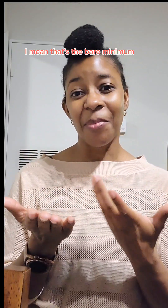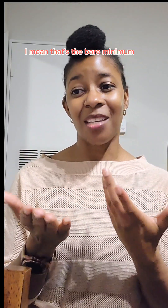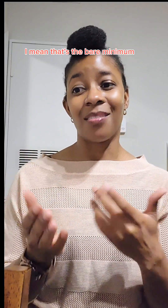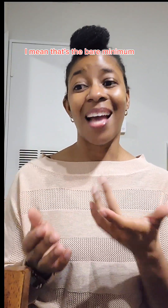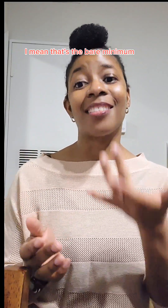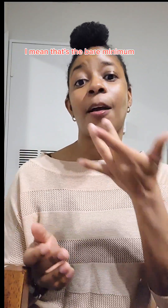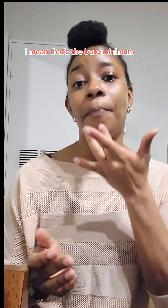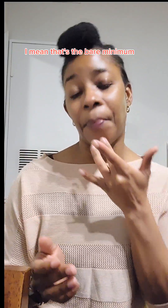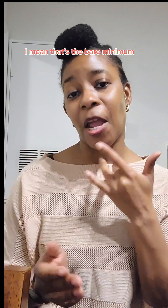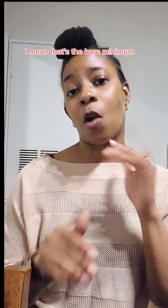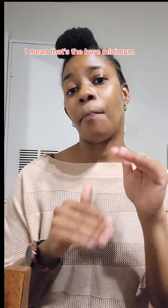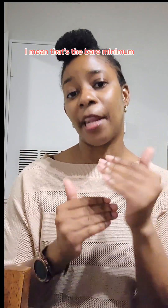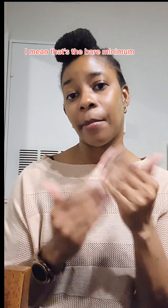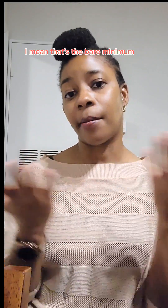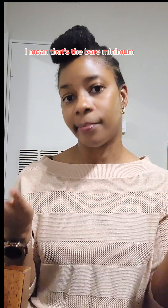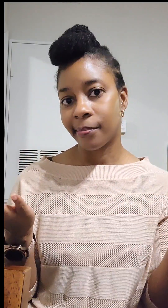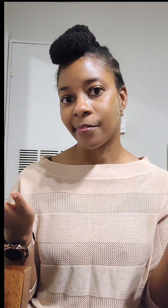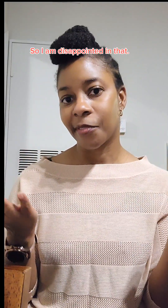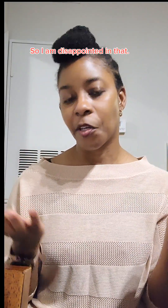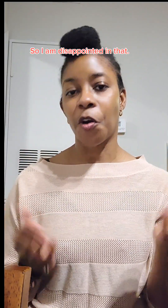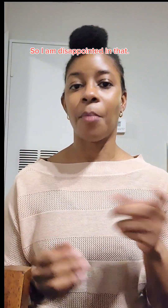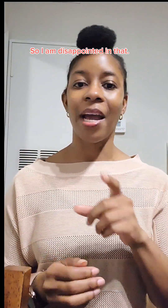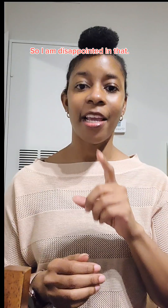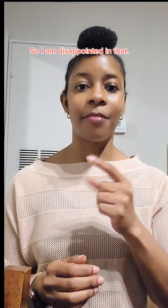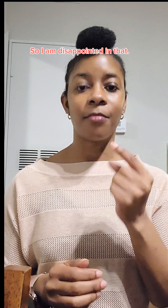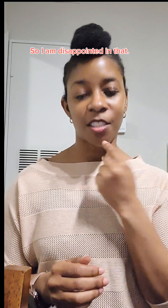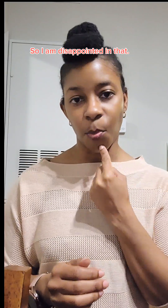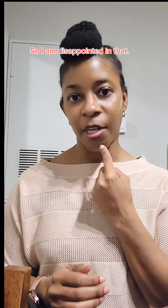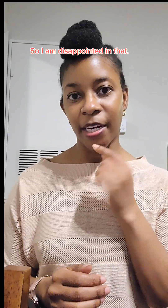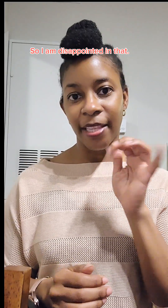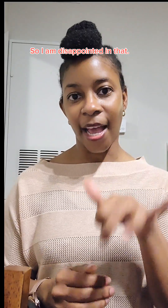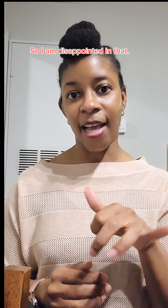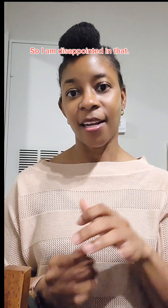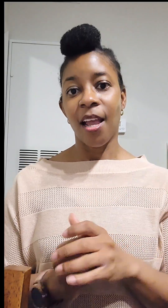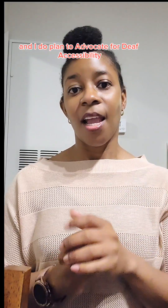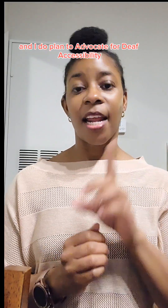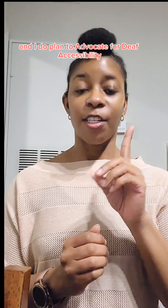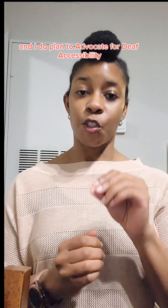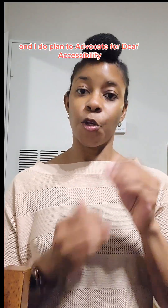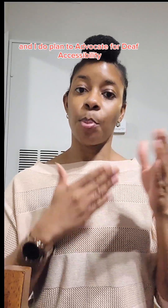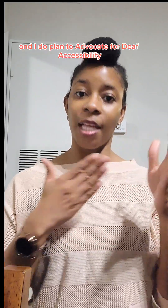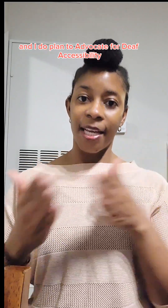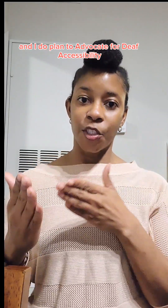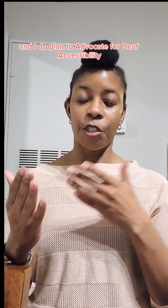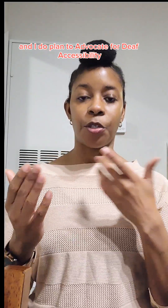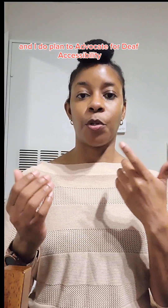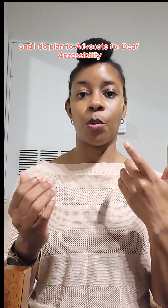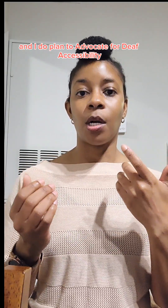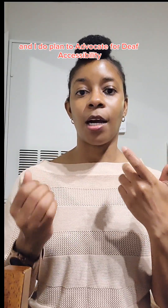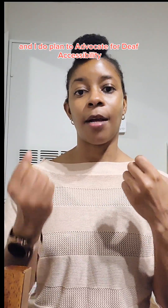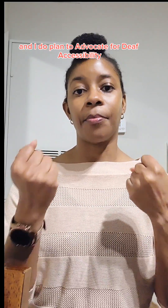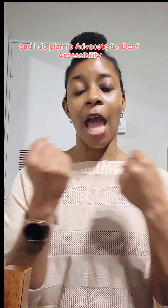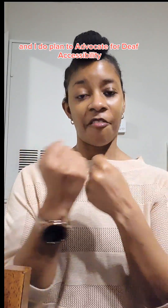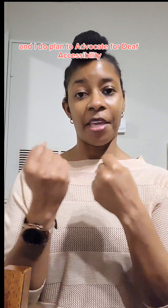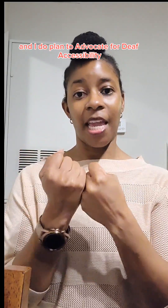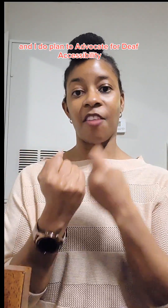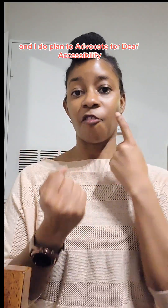mean, that's the bare minimum. So I am disappointed in that, and I do plan to advocate